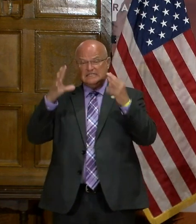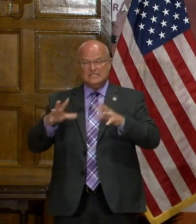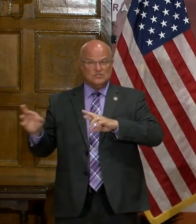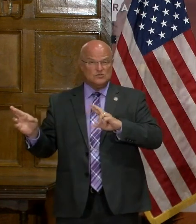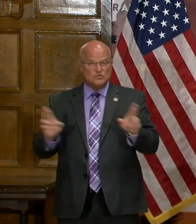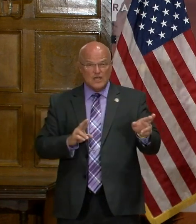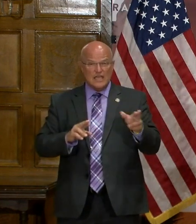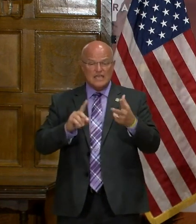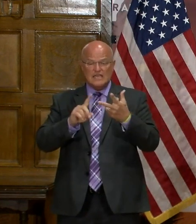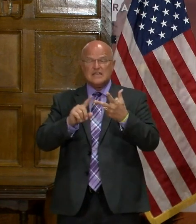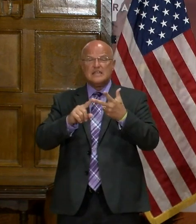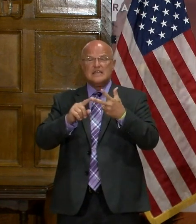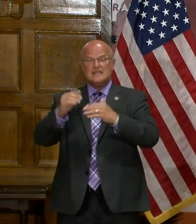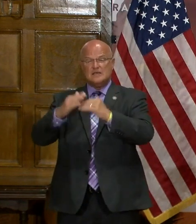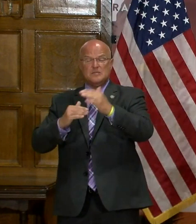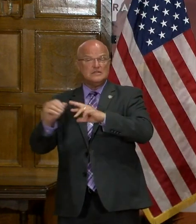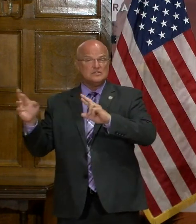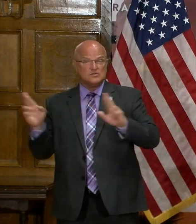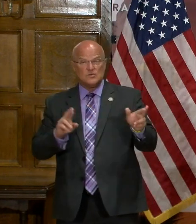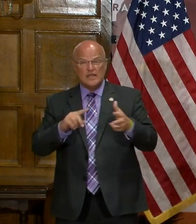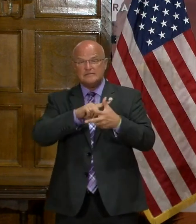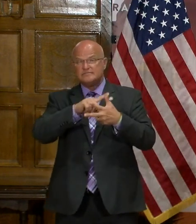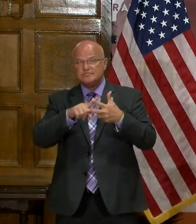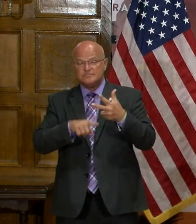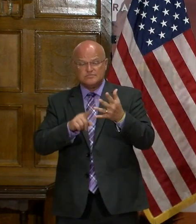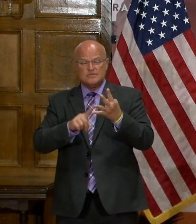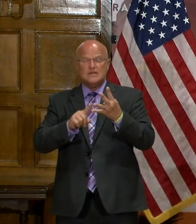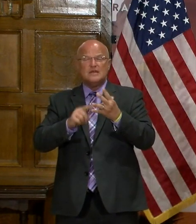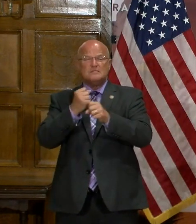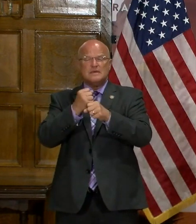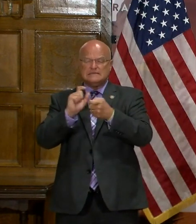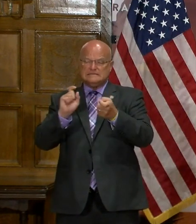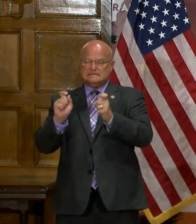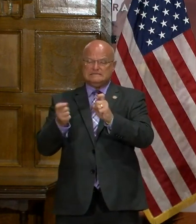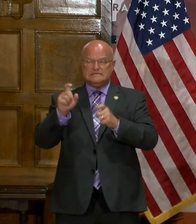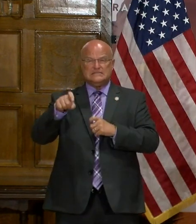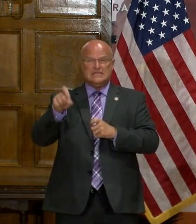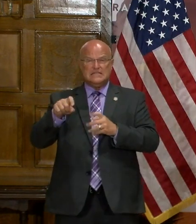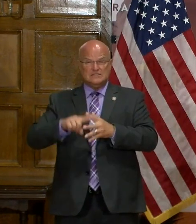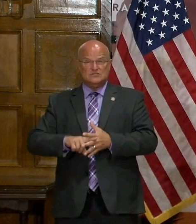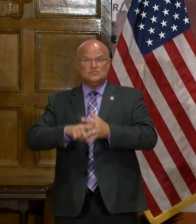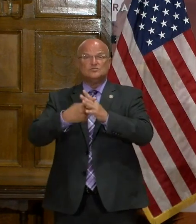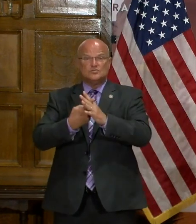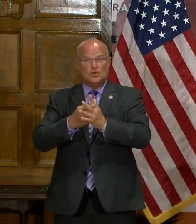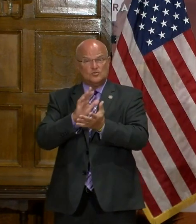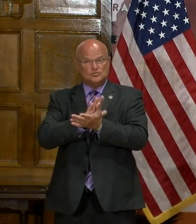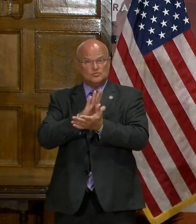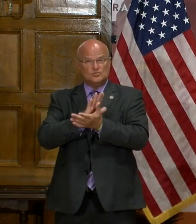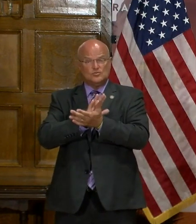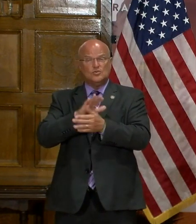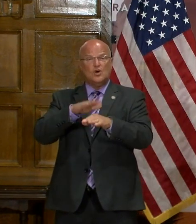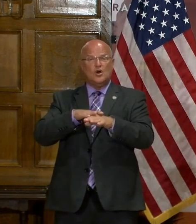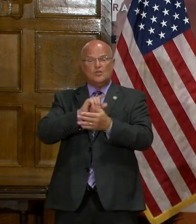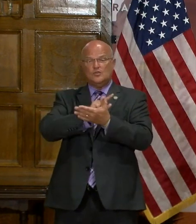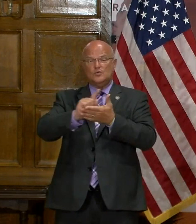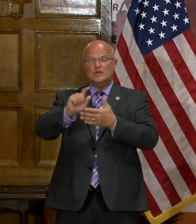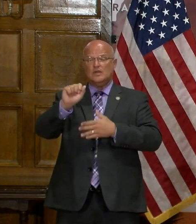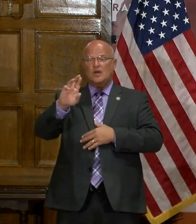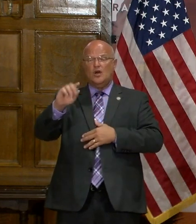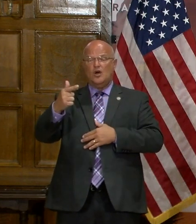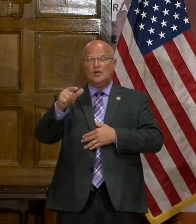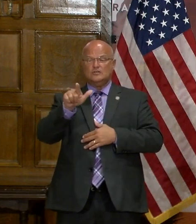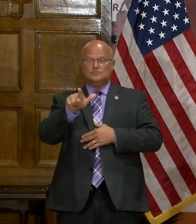teachers ready, to get their facilities ready, to make the adjustments they need to start school on that week of